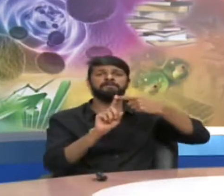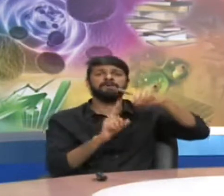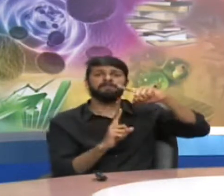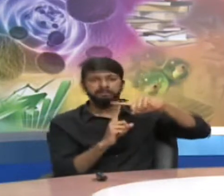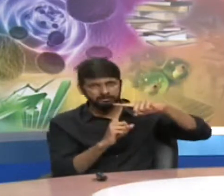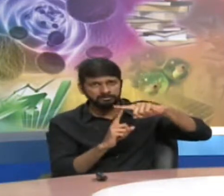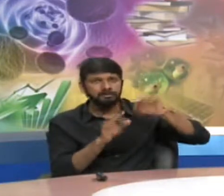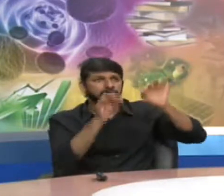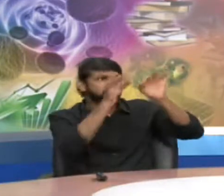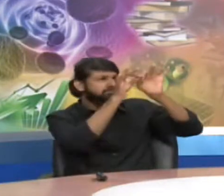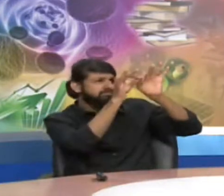8 feet.